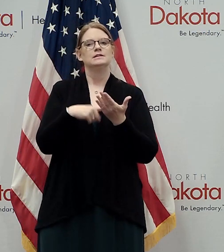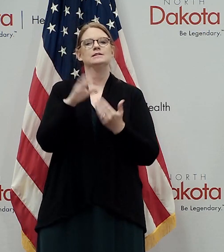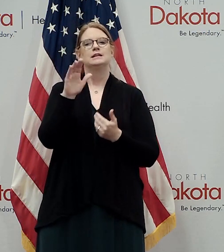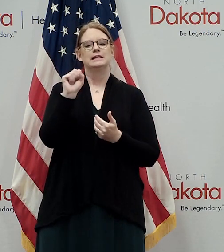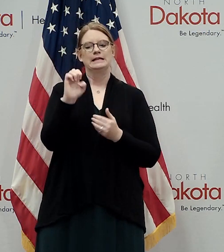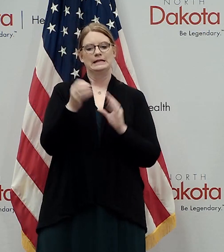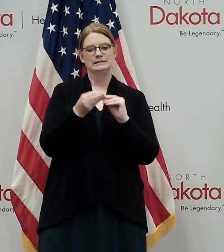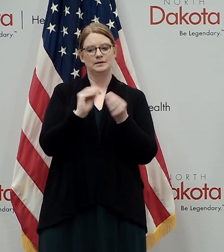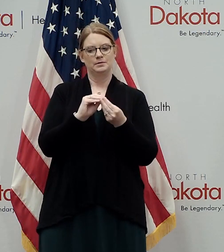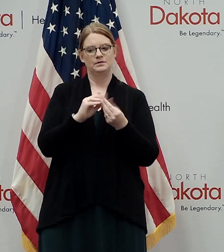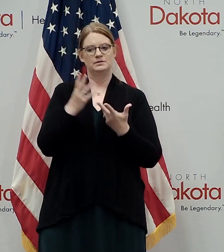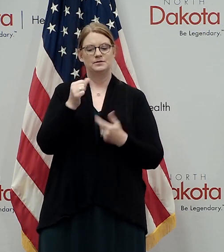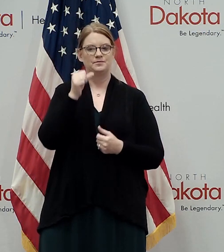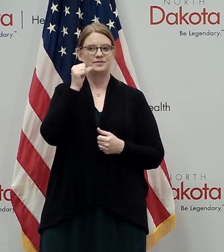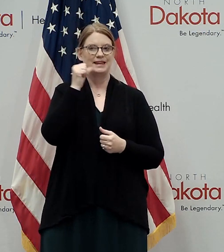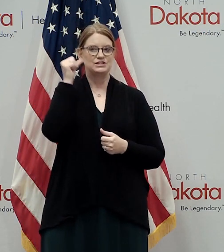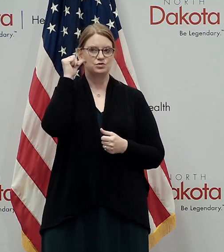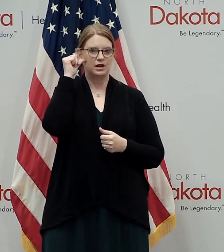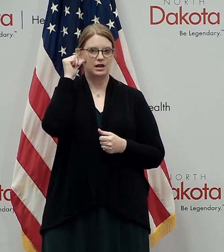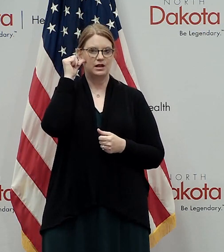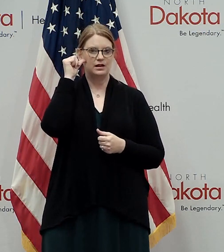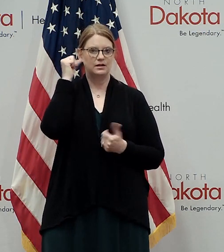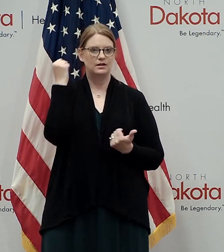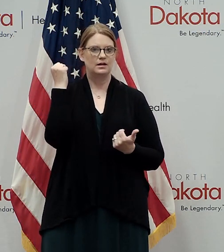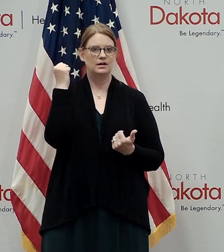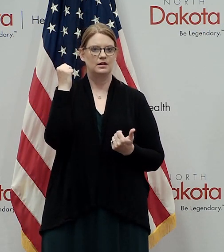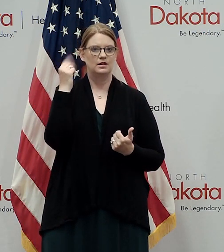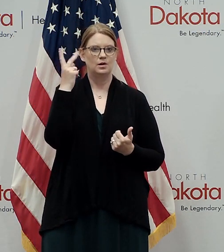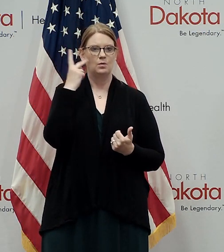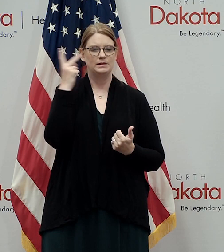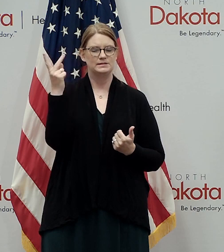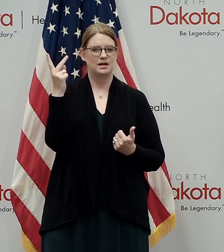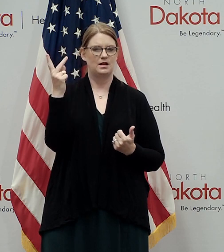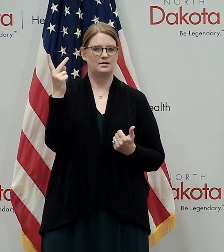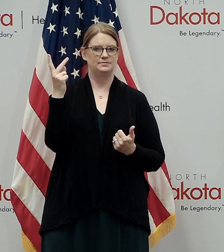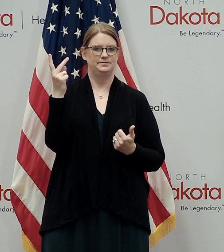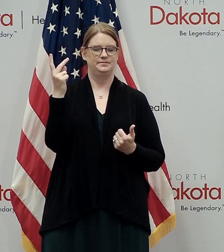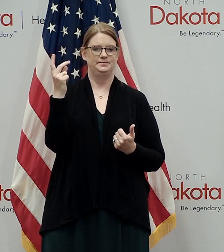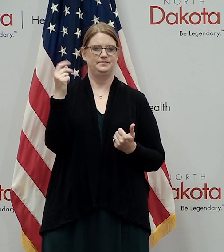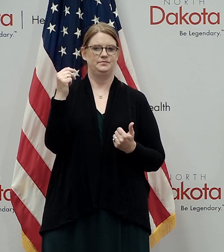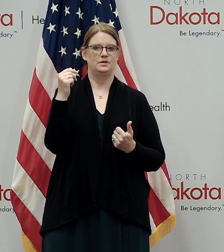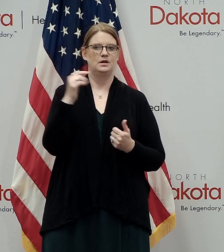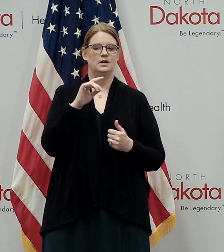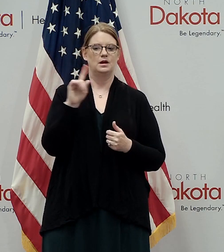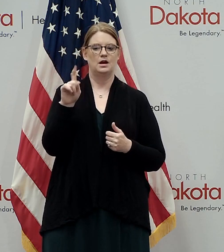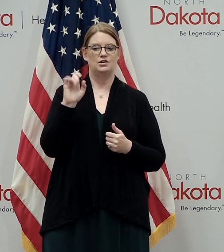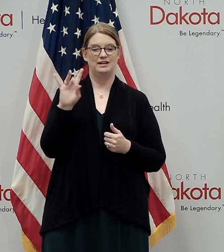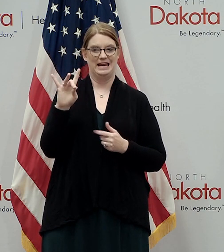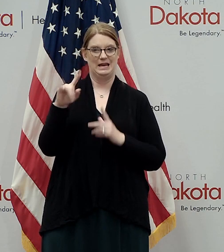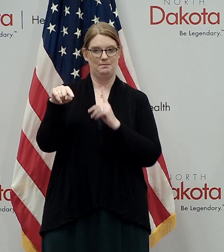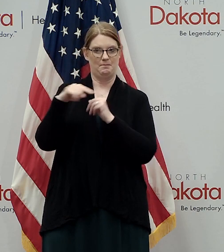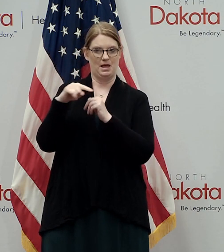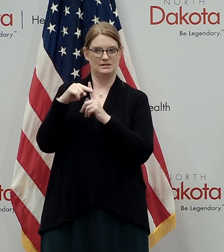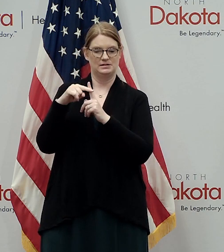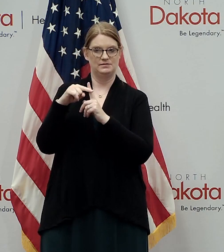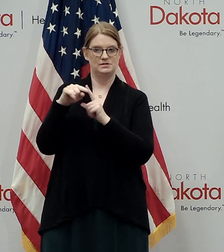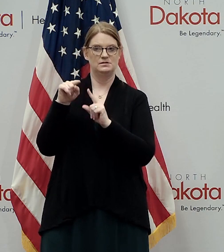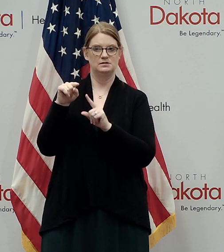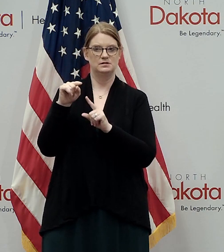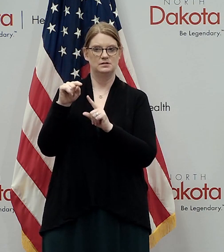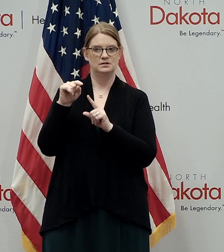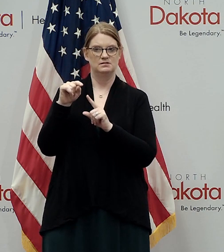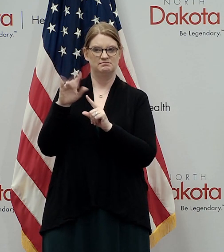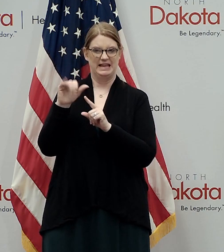numbers. Yesterday, we saw a single count of 108 positives.